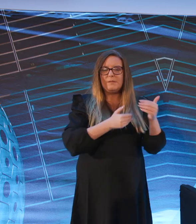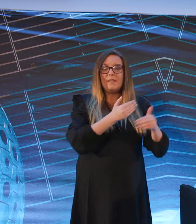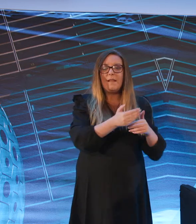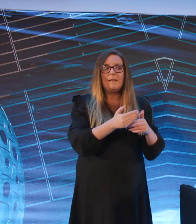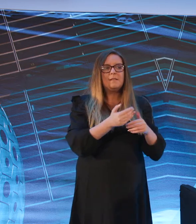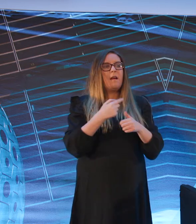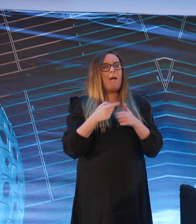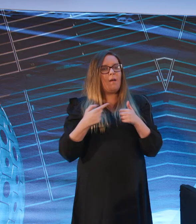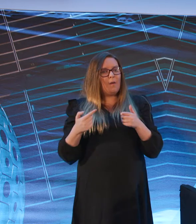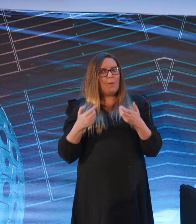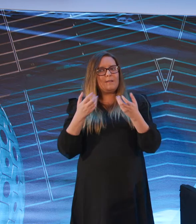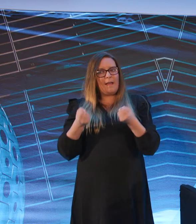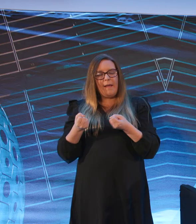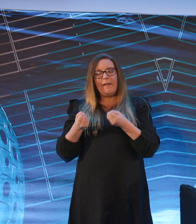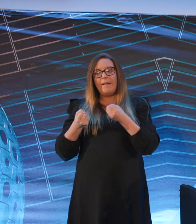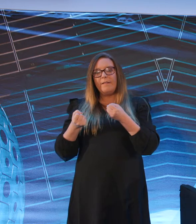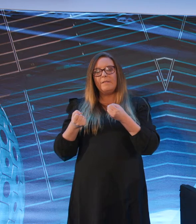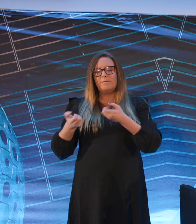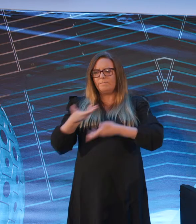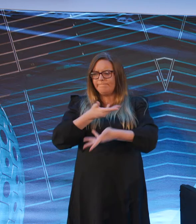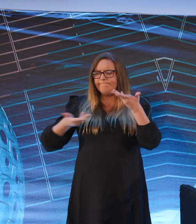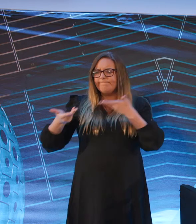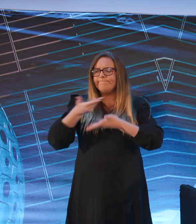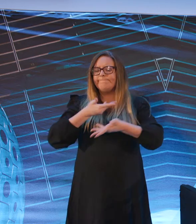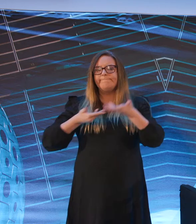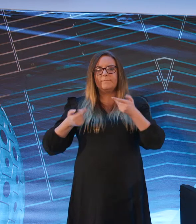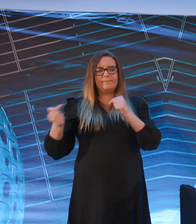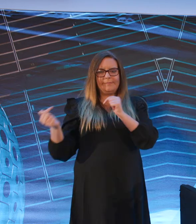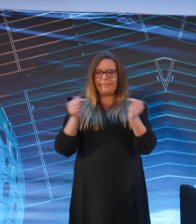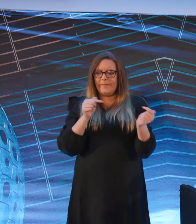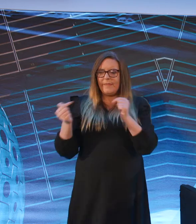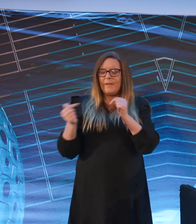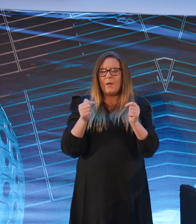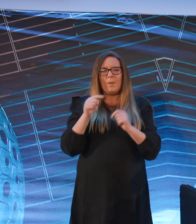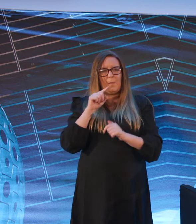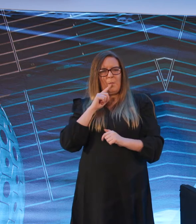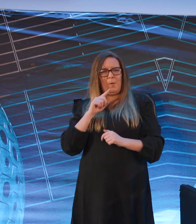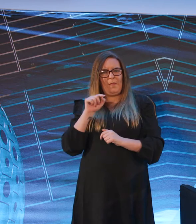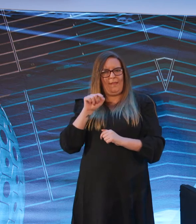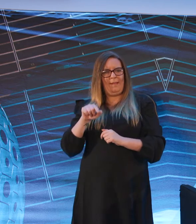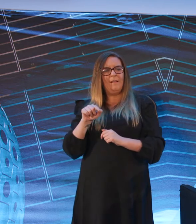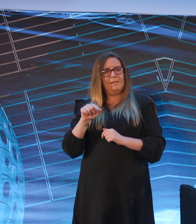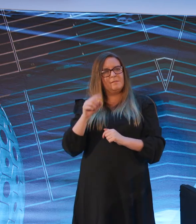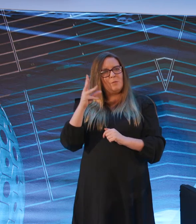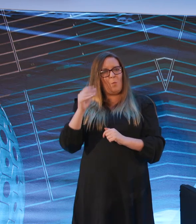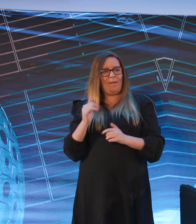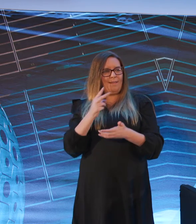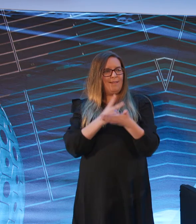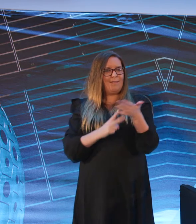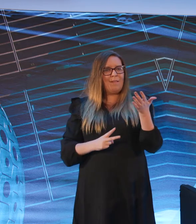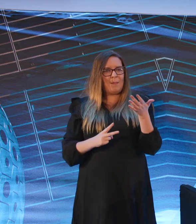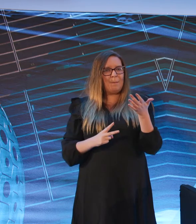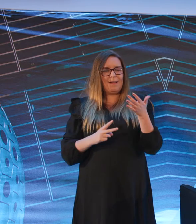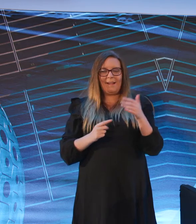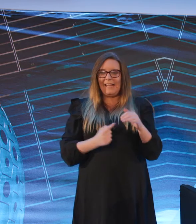is always discussion and debate, but that is precisely what is valuable about an